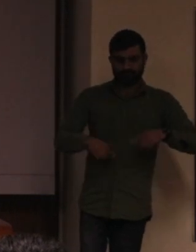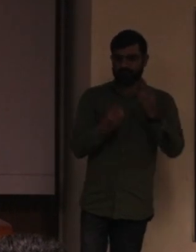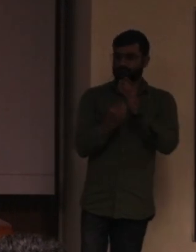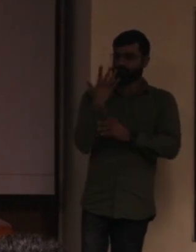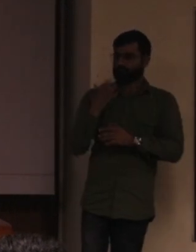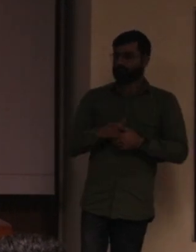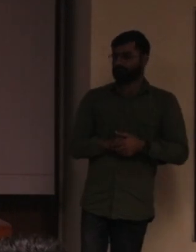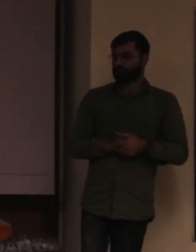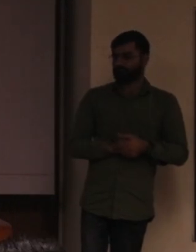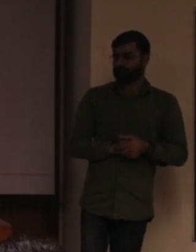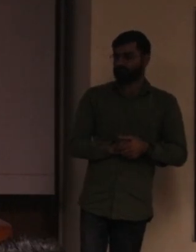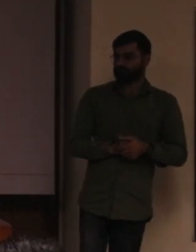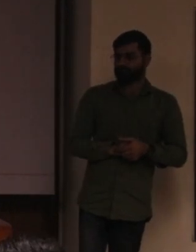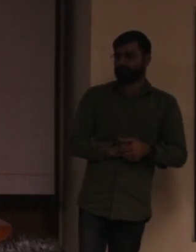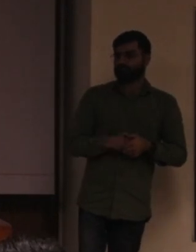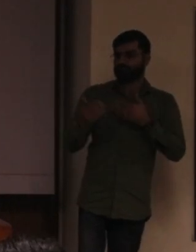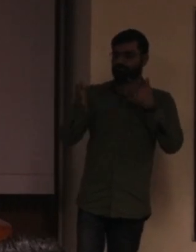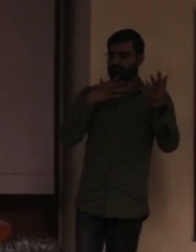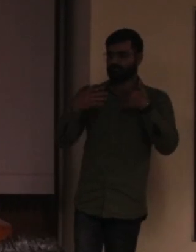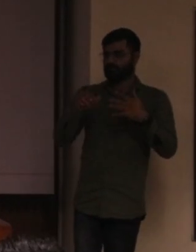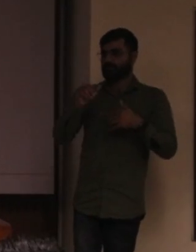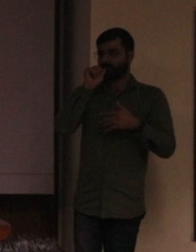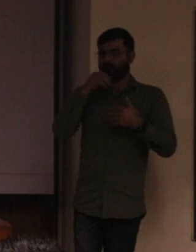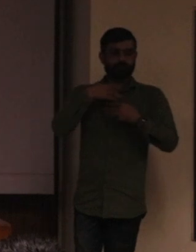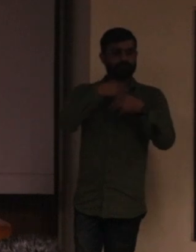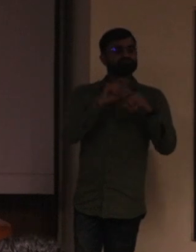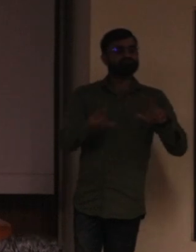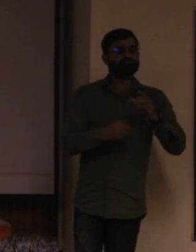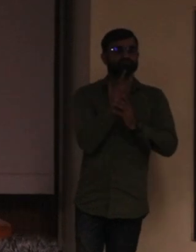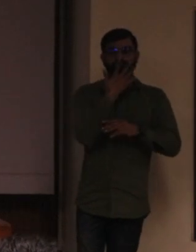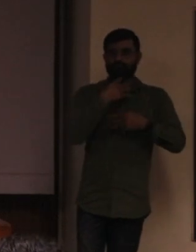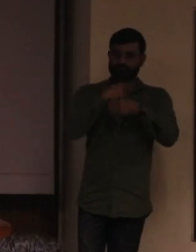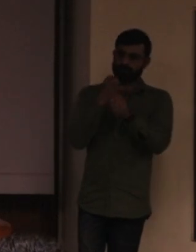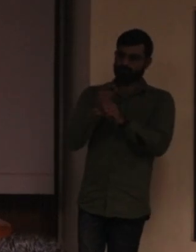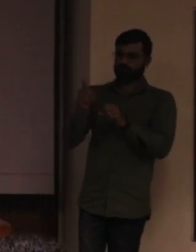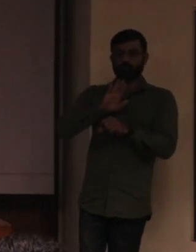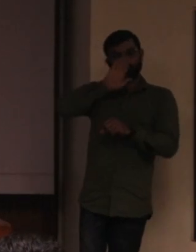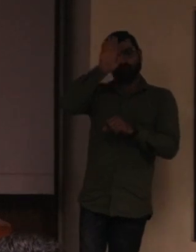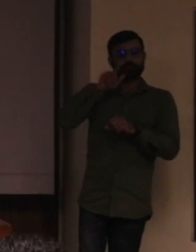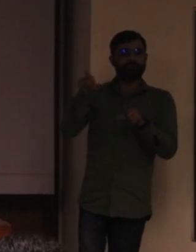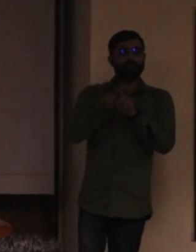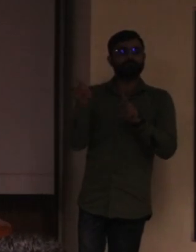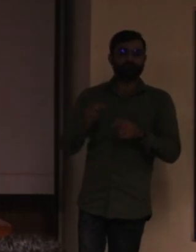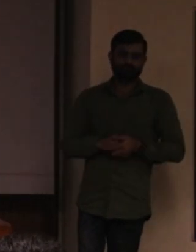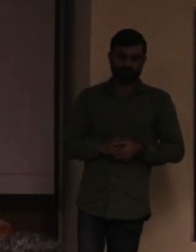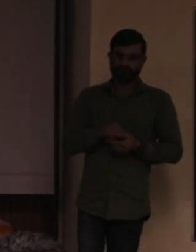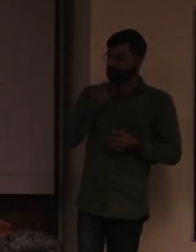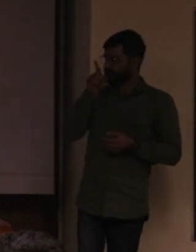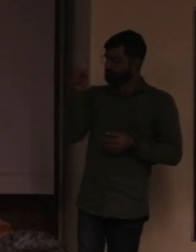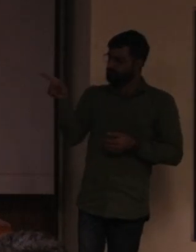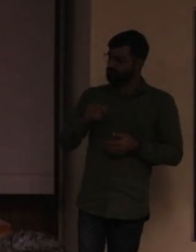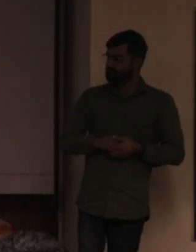Babaji, hawa aur pani koi nahi banayega, sirf pauda banayega. Wahi Bhagwan hai, right? So